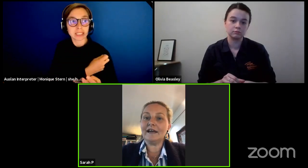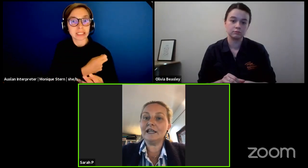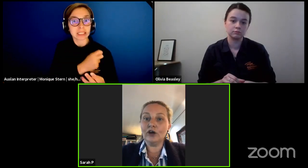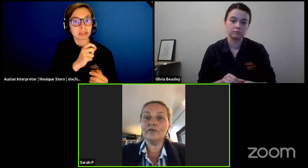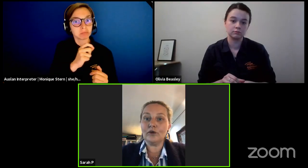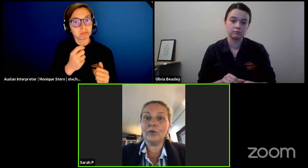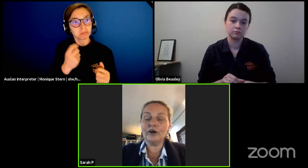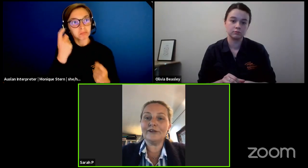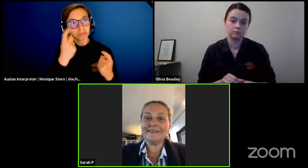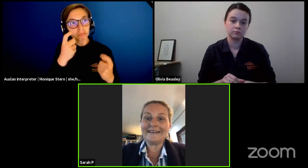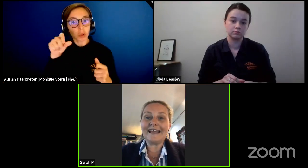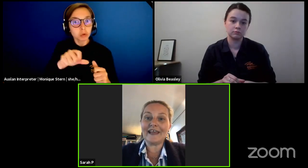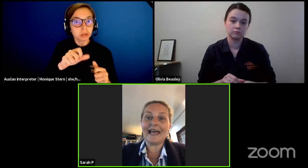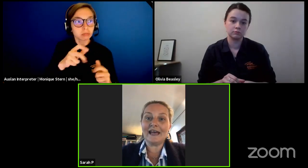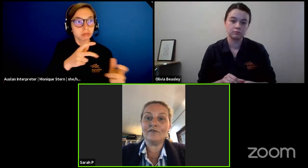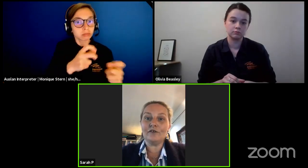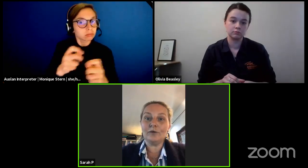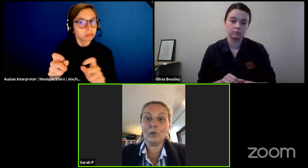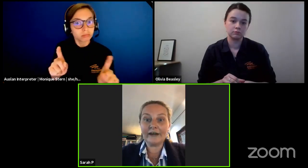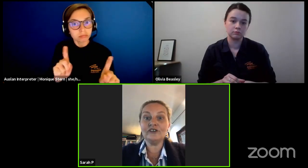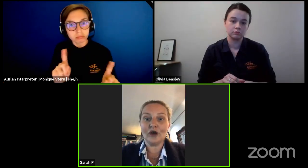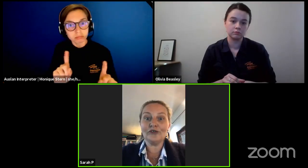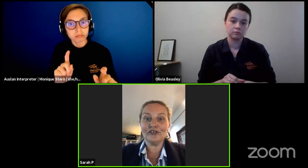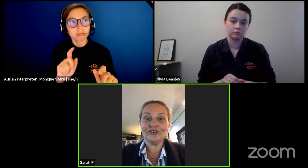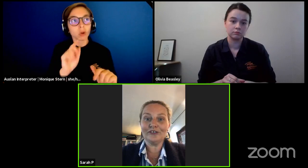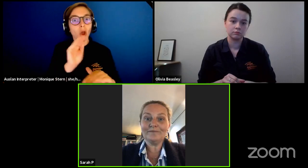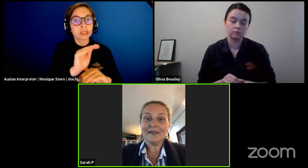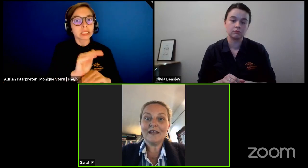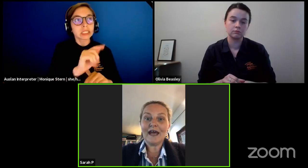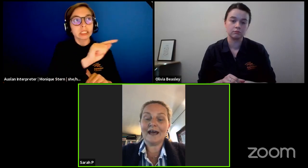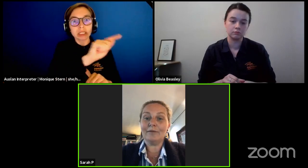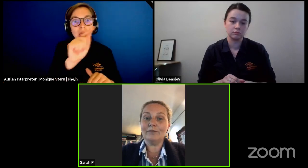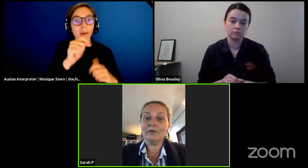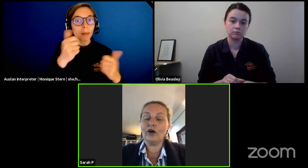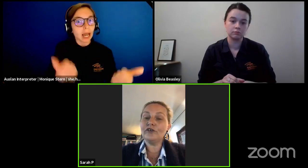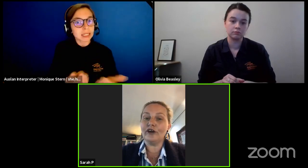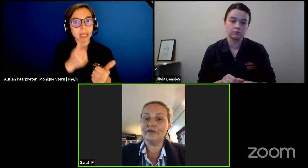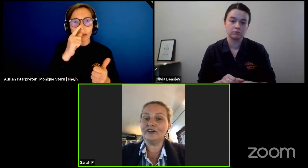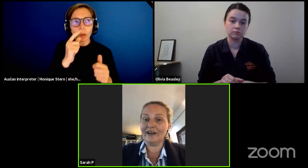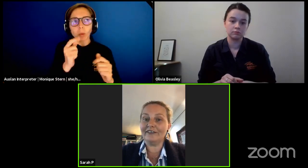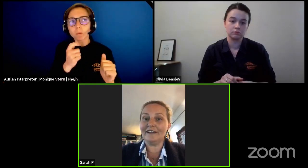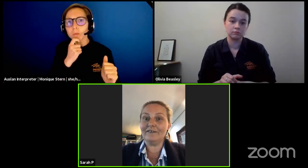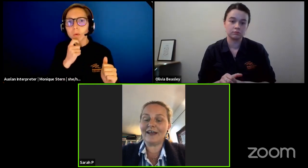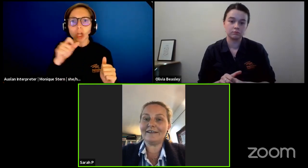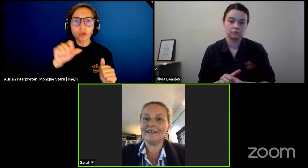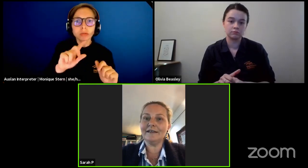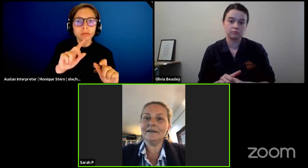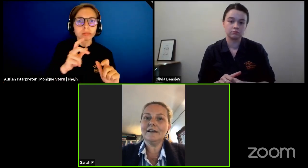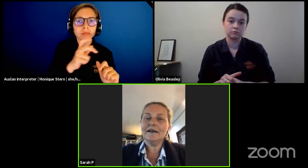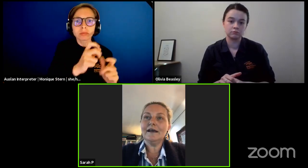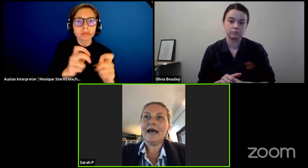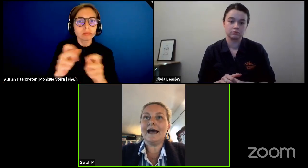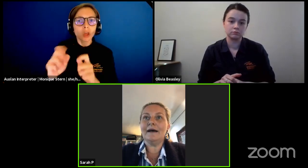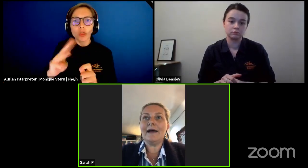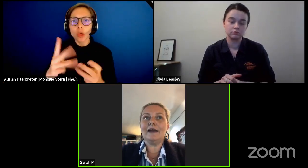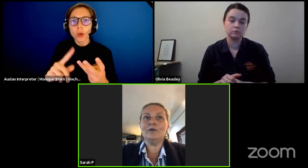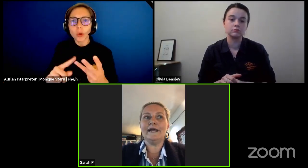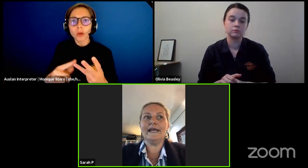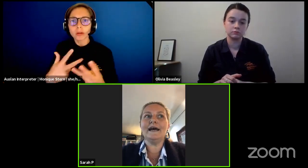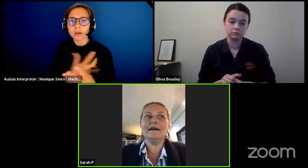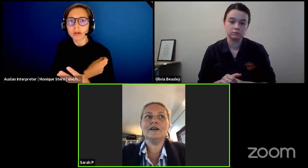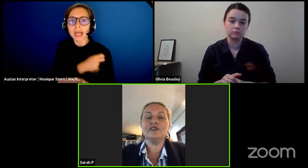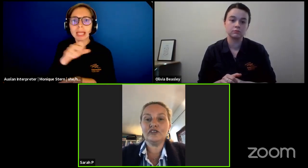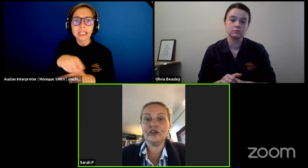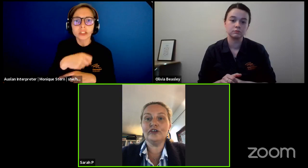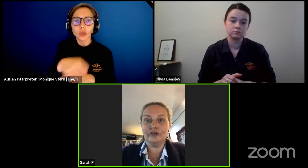that a lot of the world is yet to have one dose of COVID-19 vaccine, and